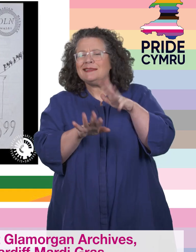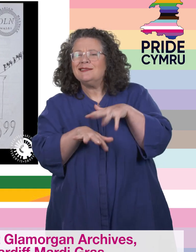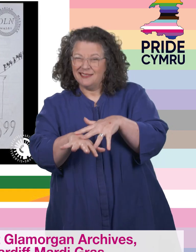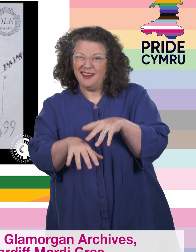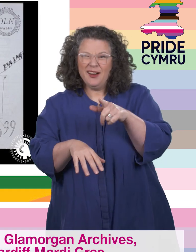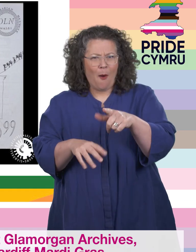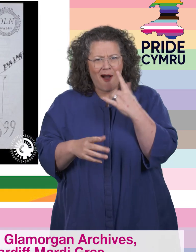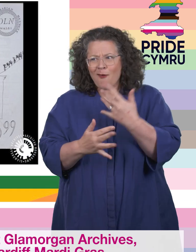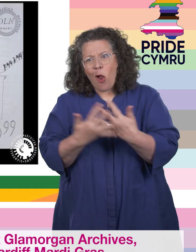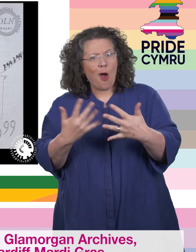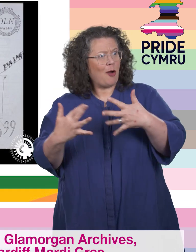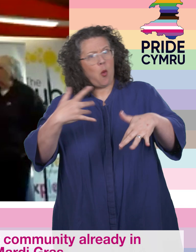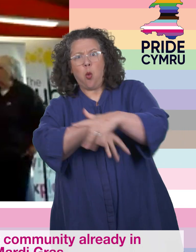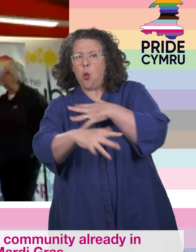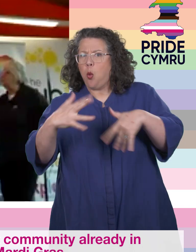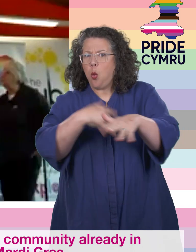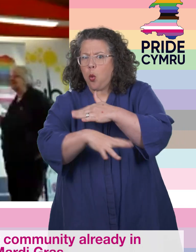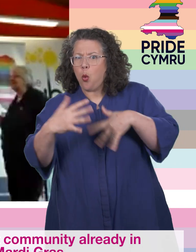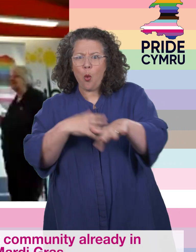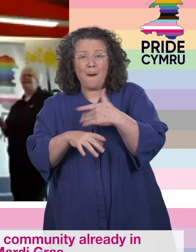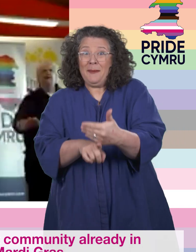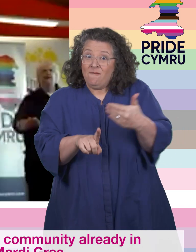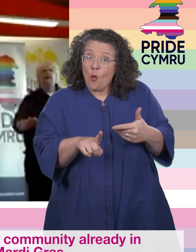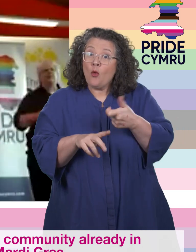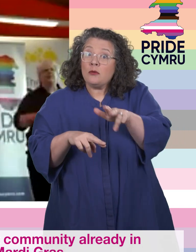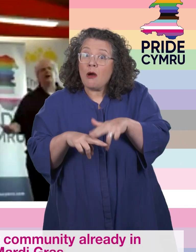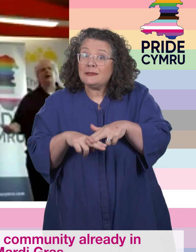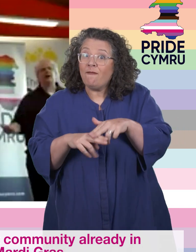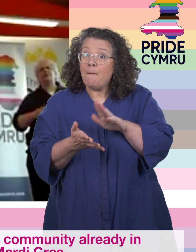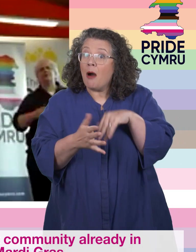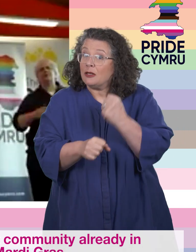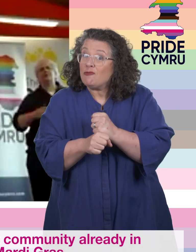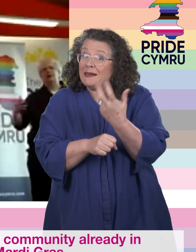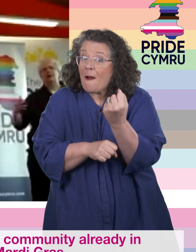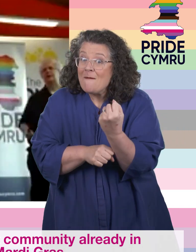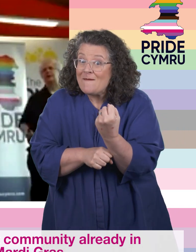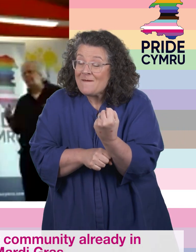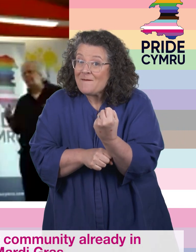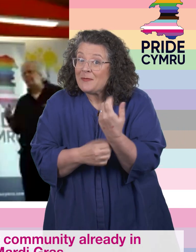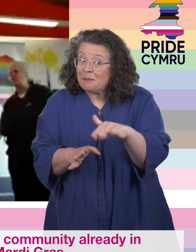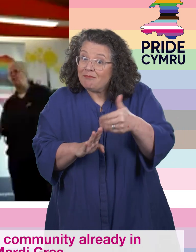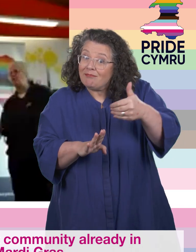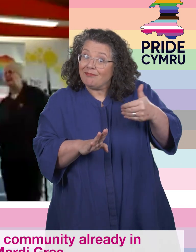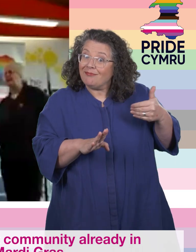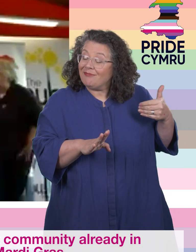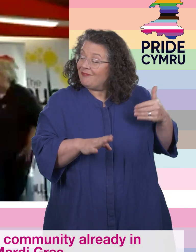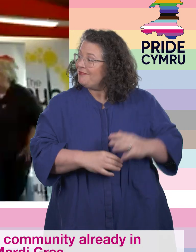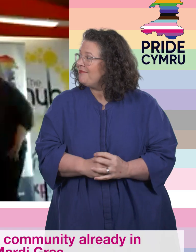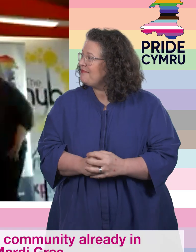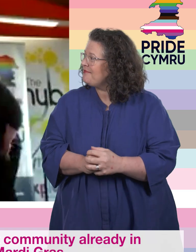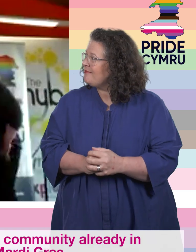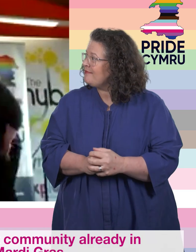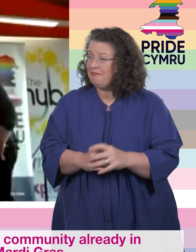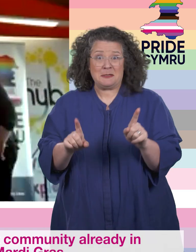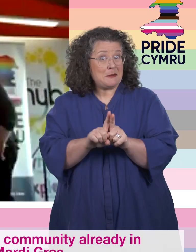at Cardiff Mardi Gras. And so you can see that there is a vibrant community already in